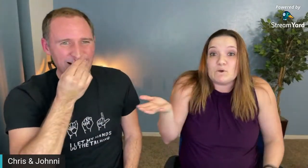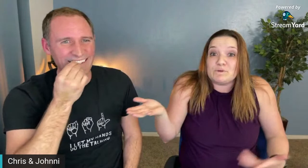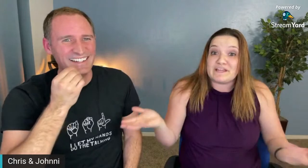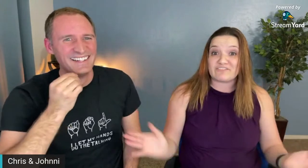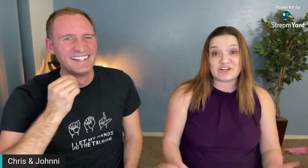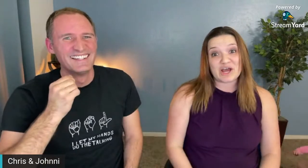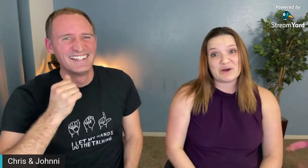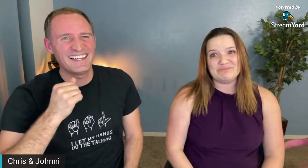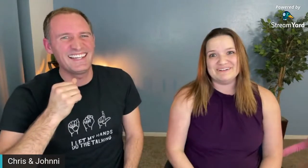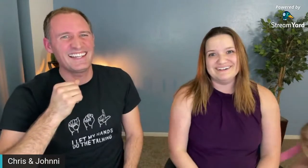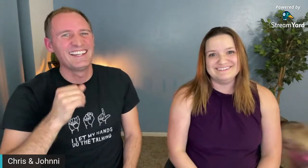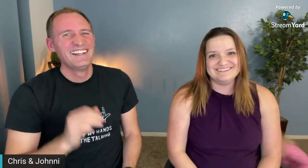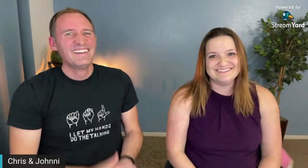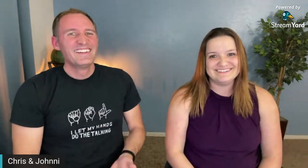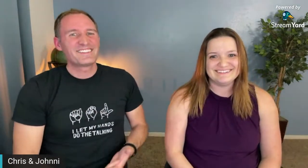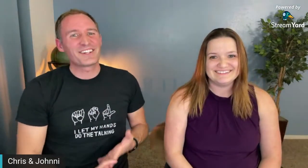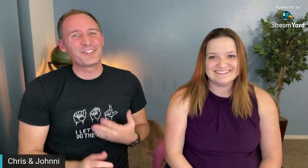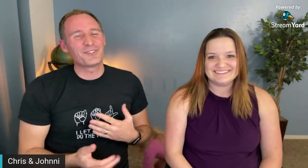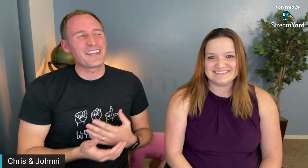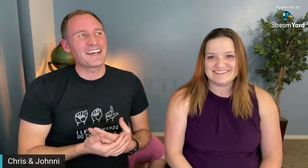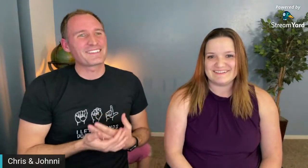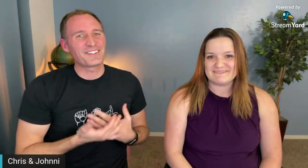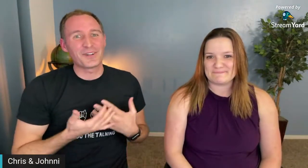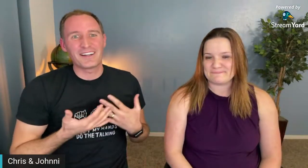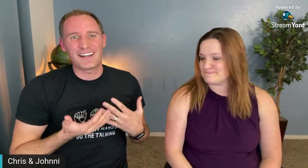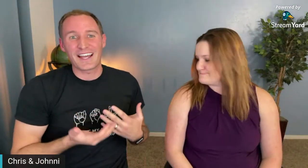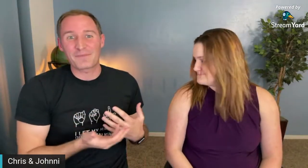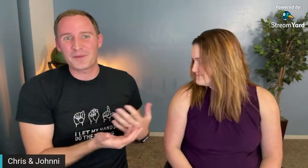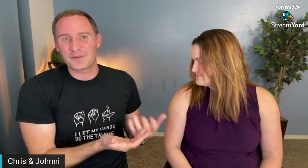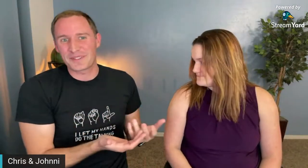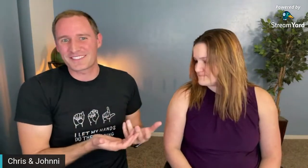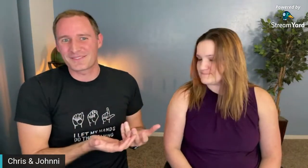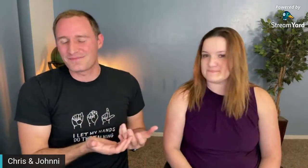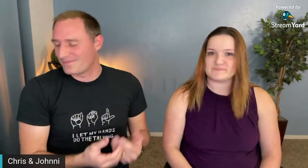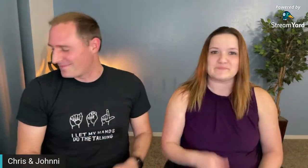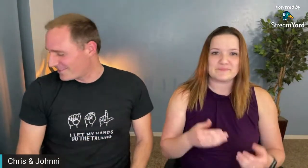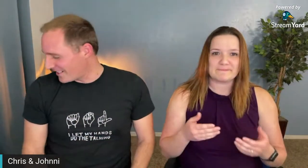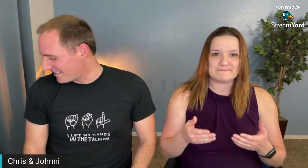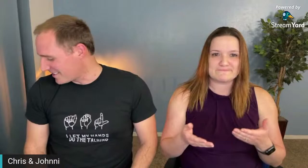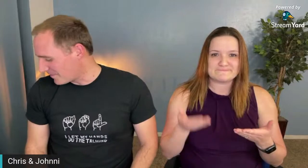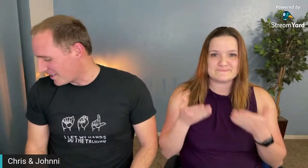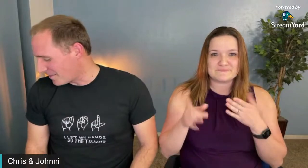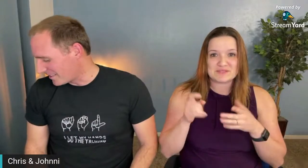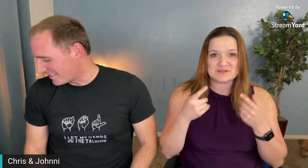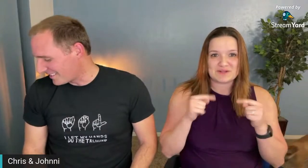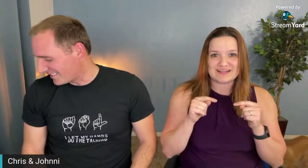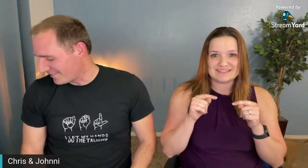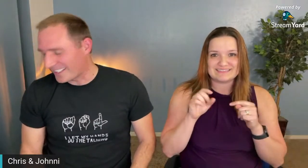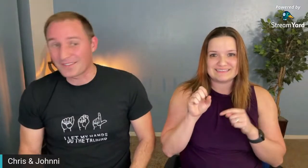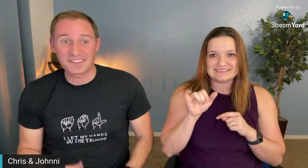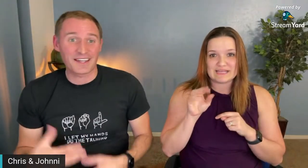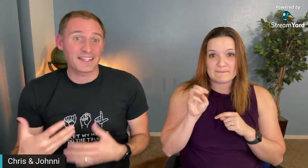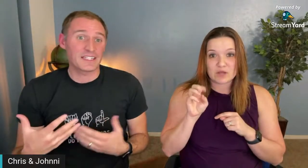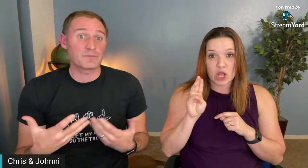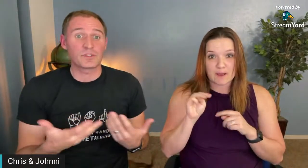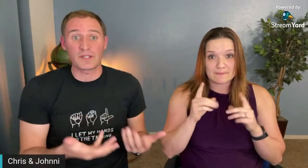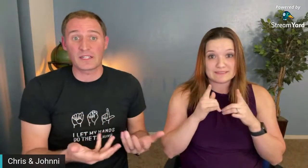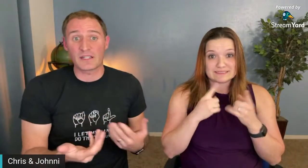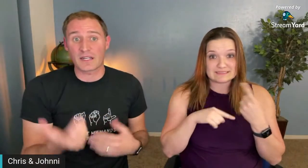we'll never know. So I probably should try to SimCom this if I can, because I end up doing a lot